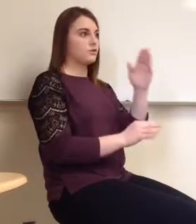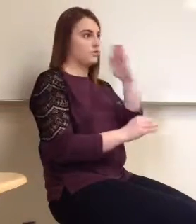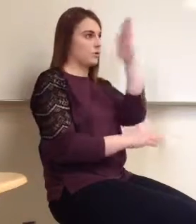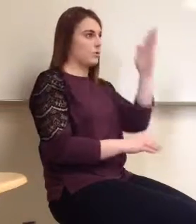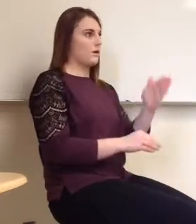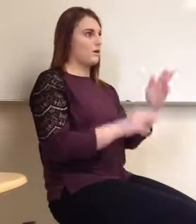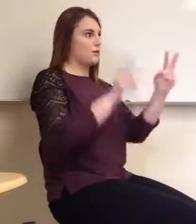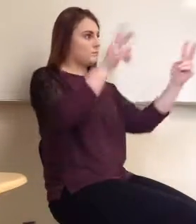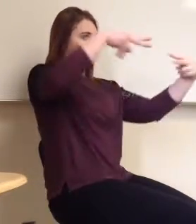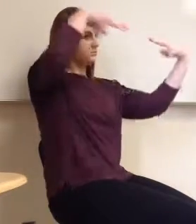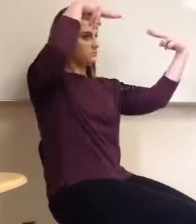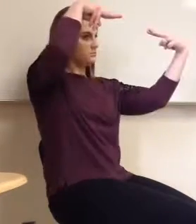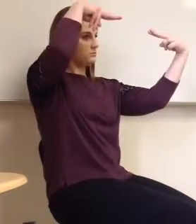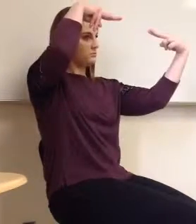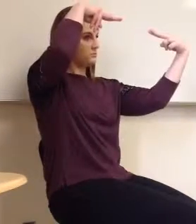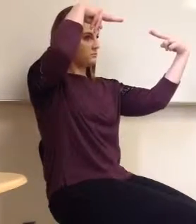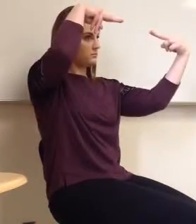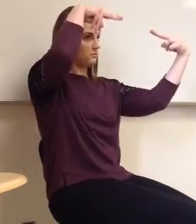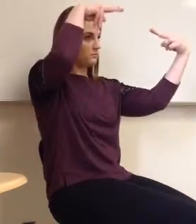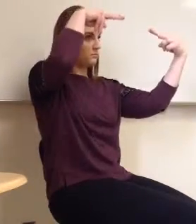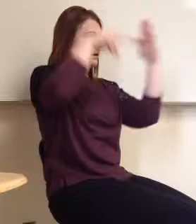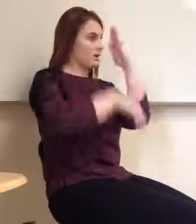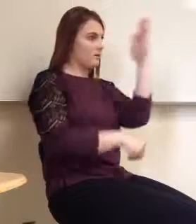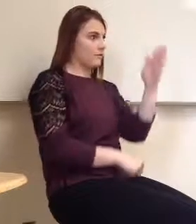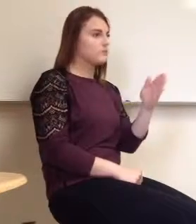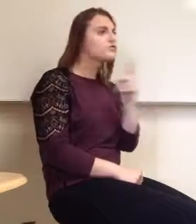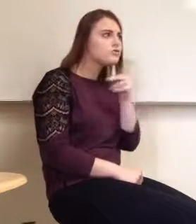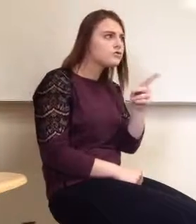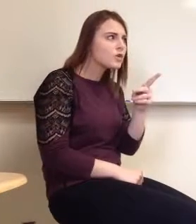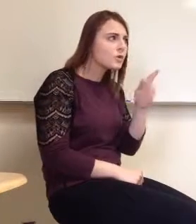you. Does anyone know that, if that's true?